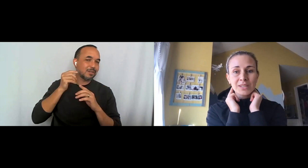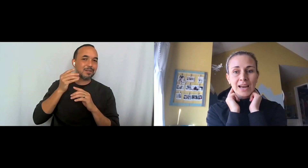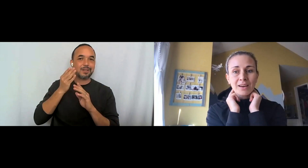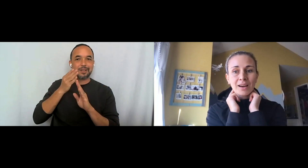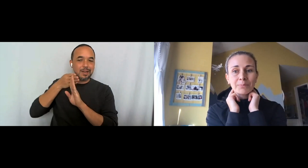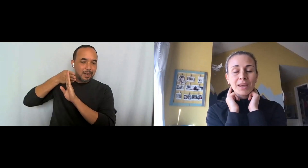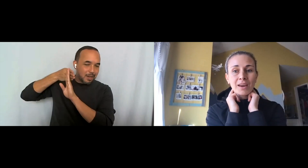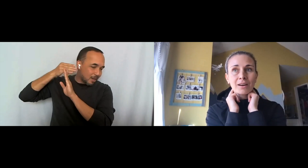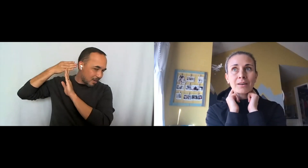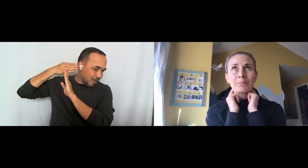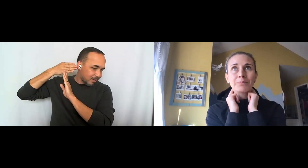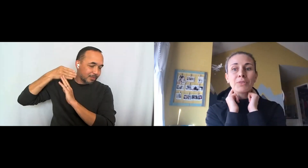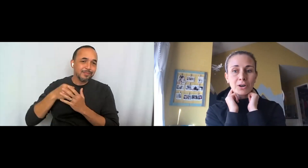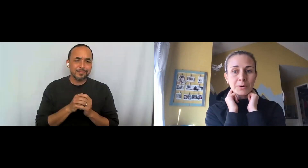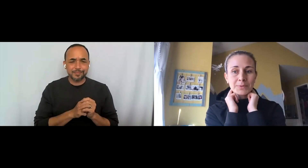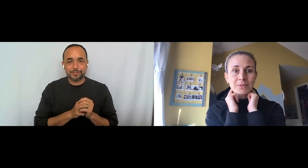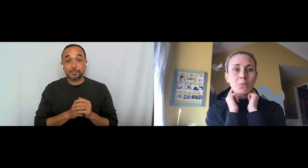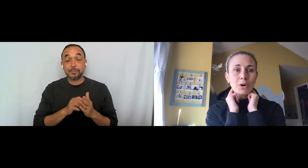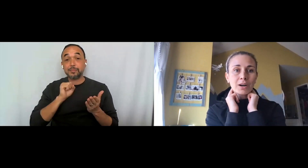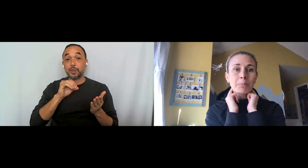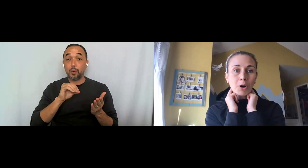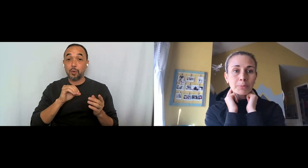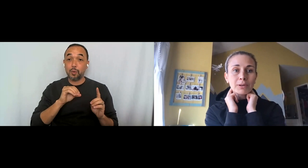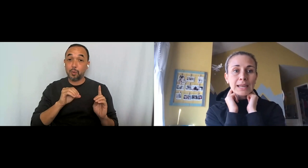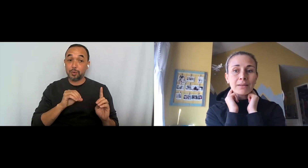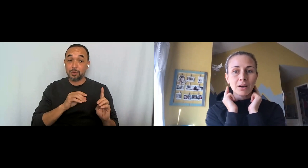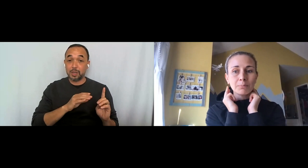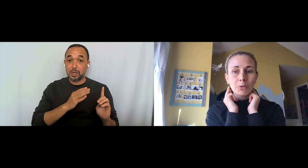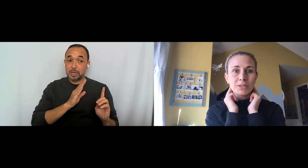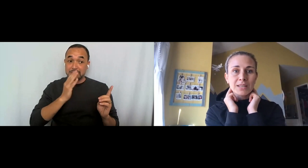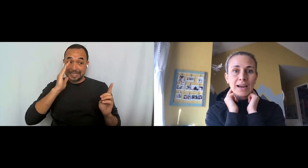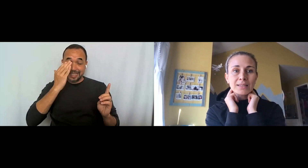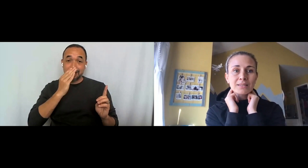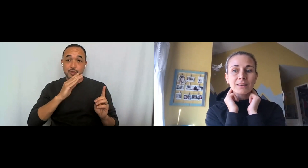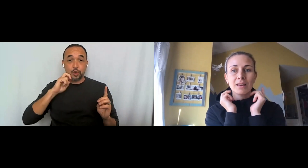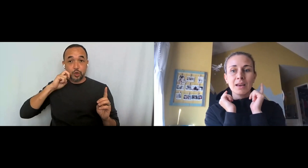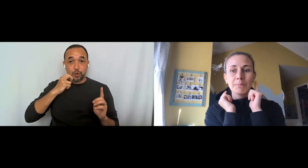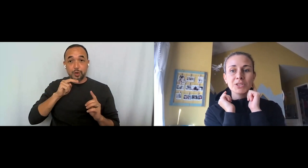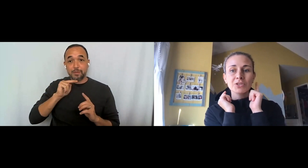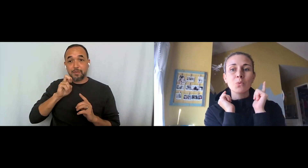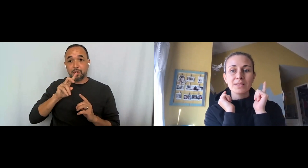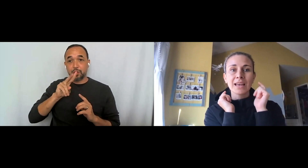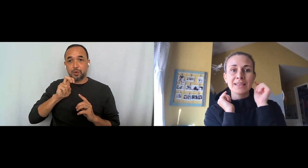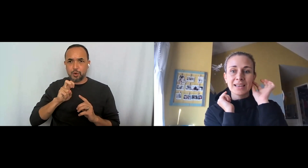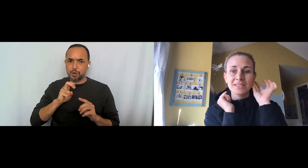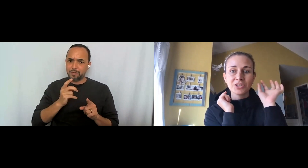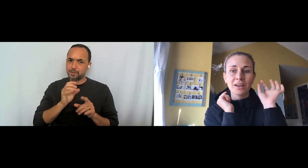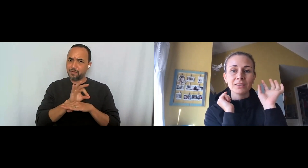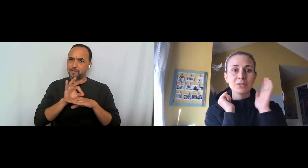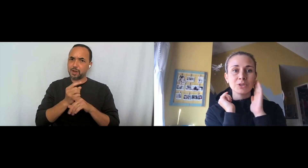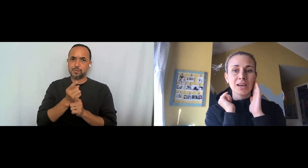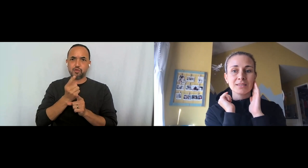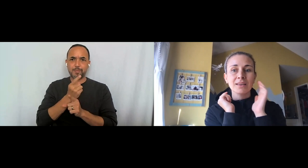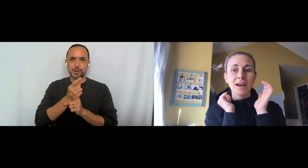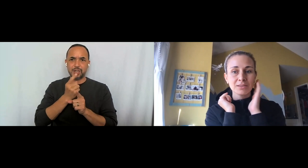shows that her nerves work properly on both sides, but just one side has the channel.